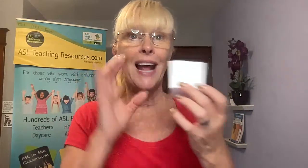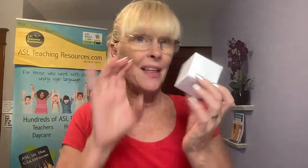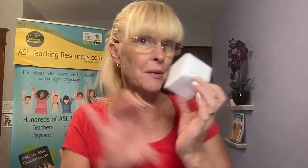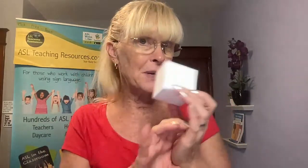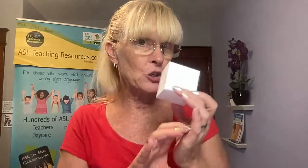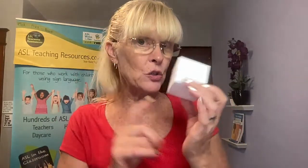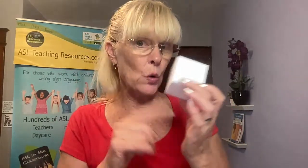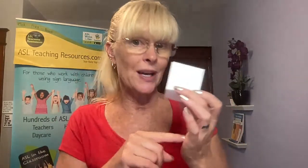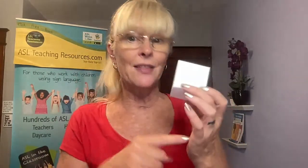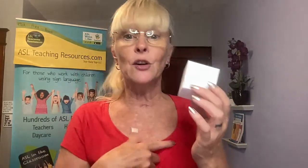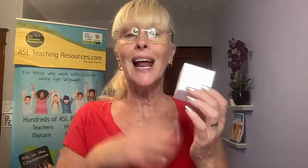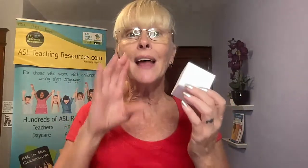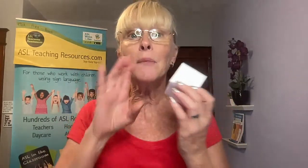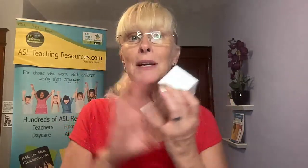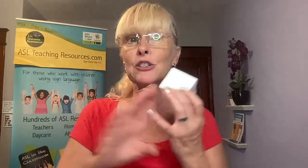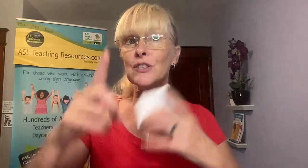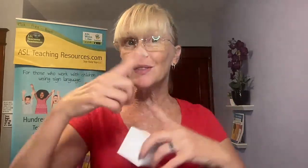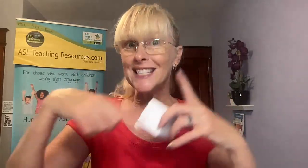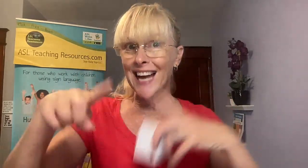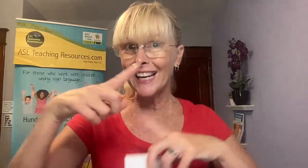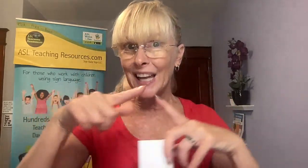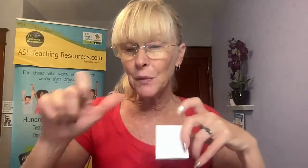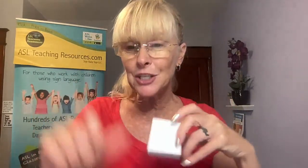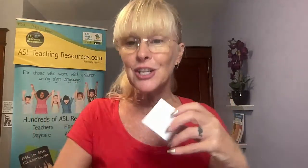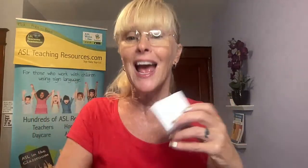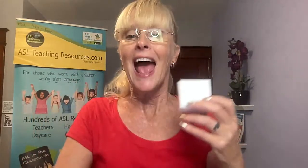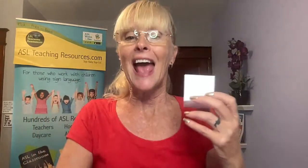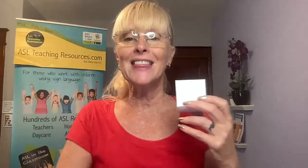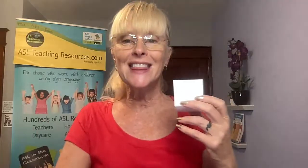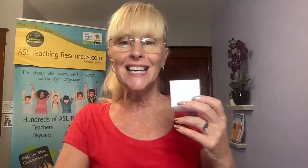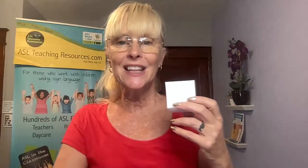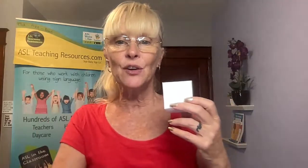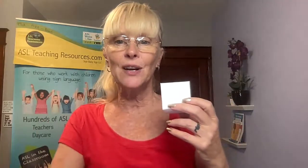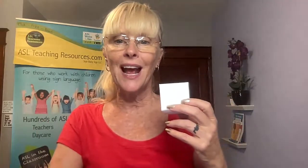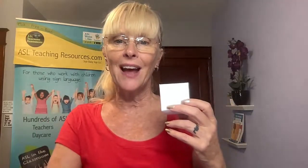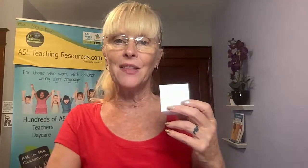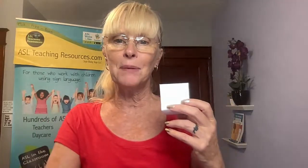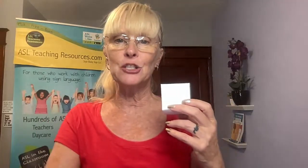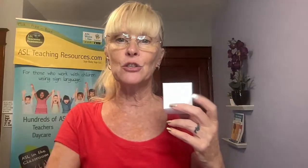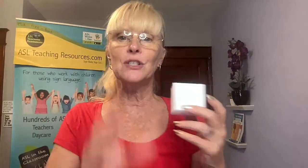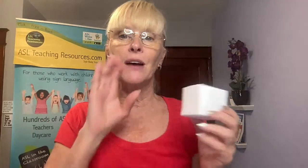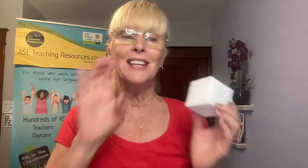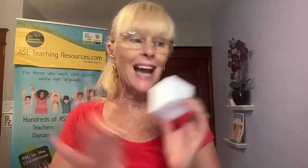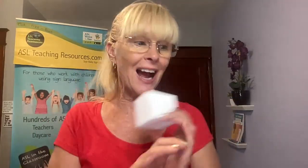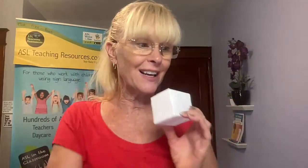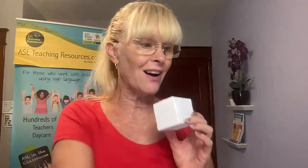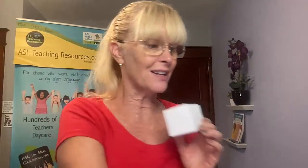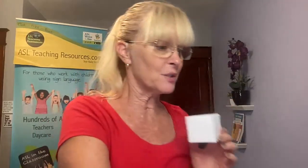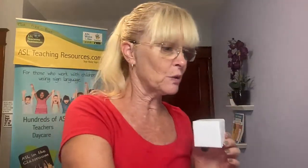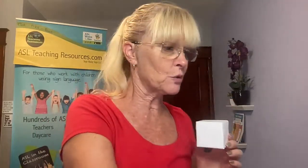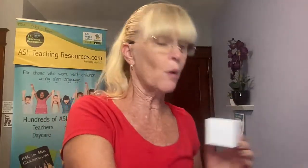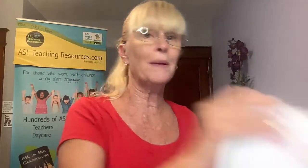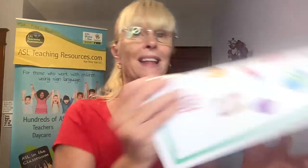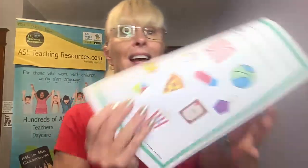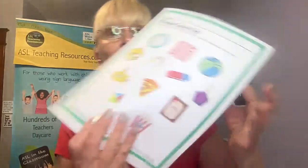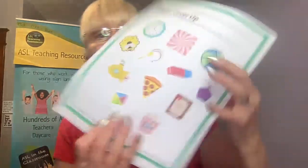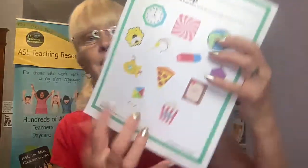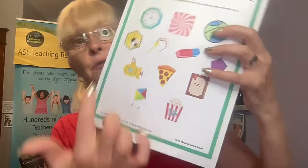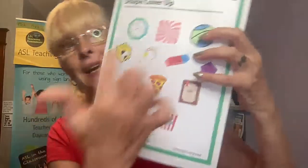have the pictures on it. They're going to have the pictures of the sign language, and then they're going to have the pictures of the icons, which will be these right